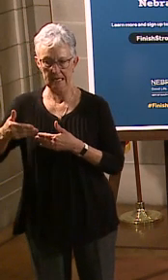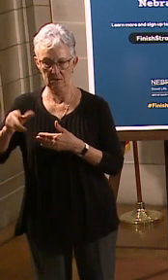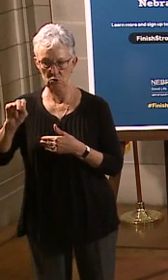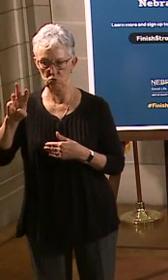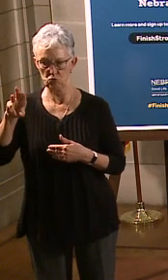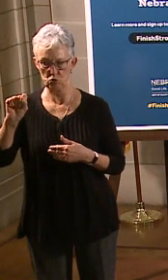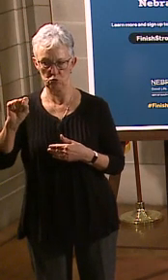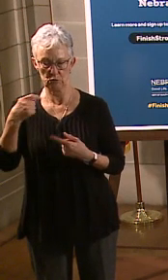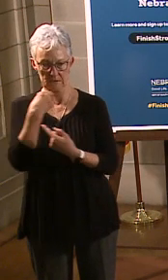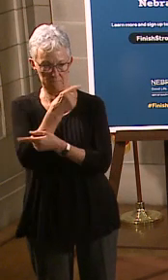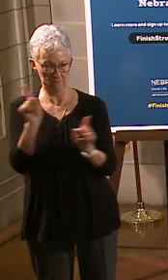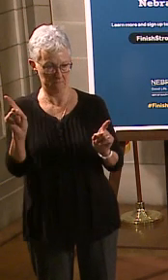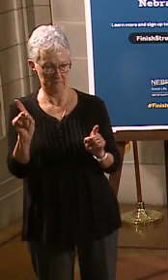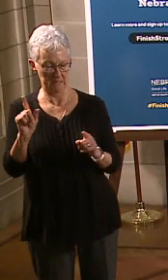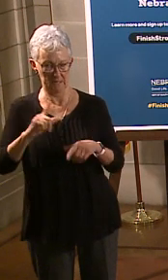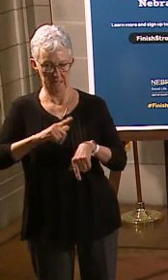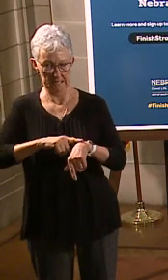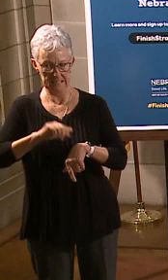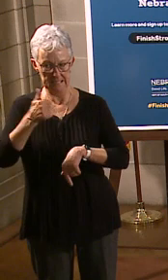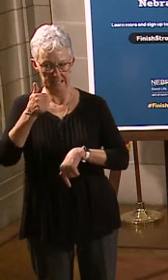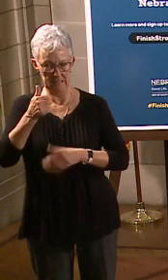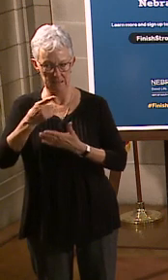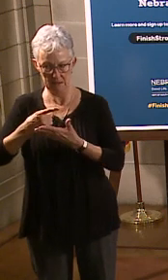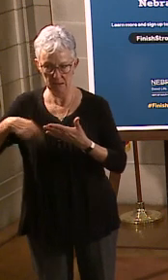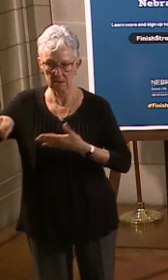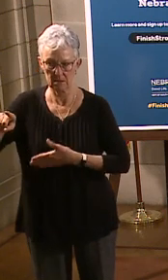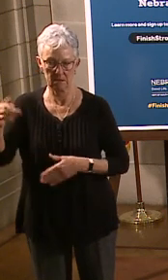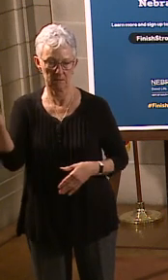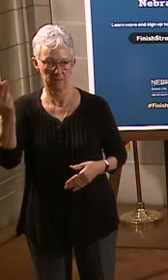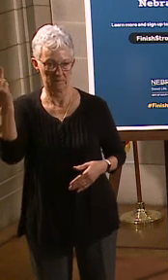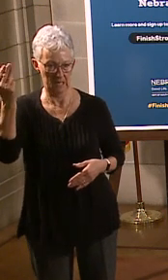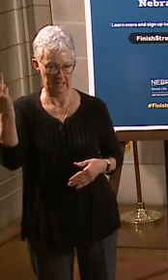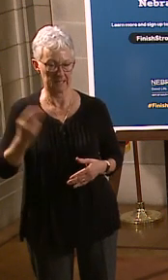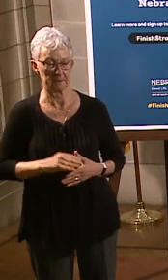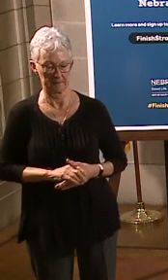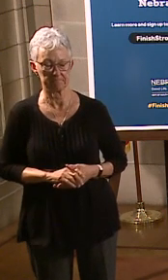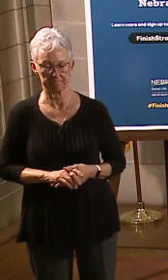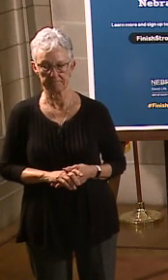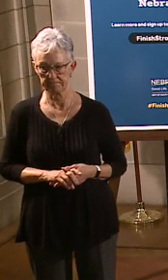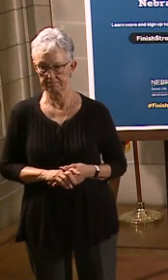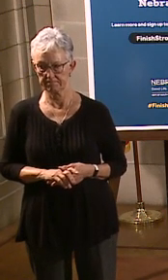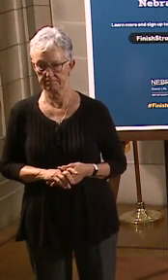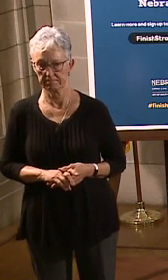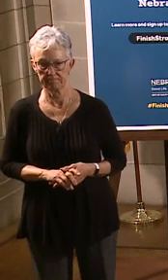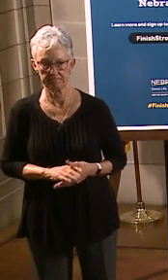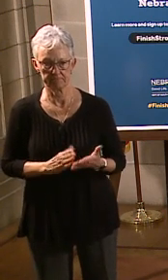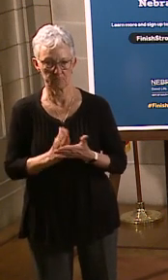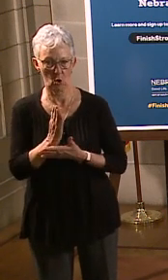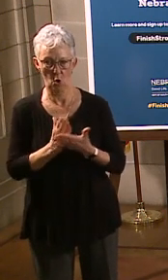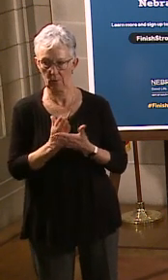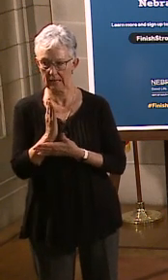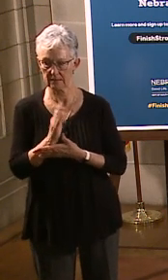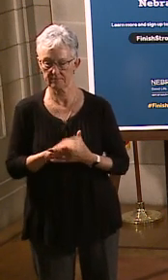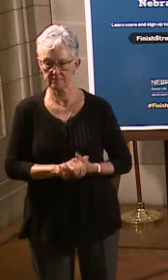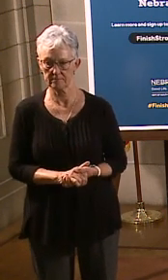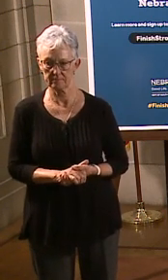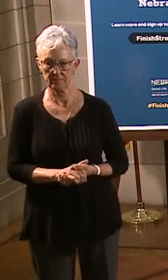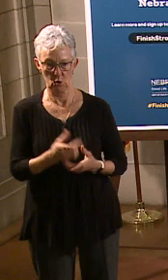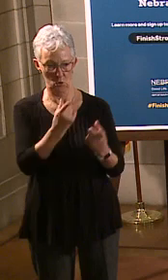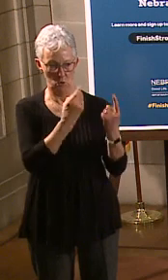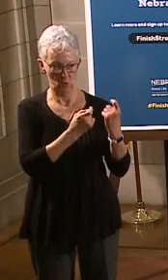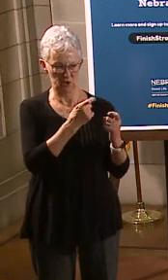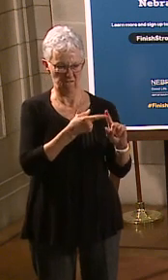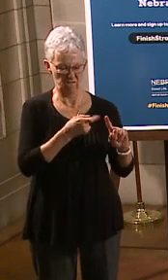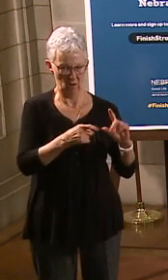be back here at 10 a.m. next Monday. So that's what our upcoming briefings are going to be. All right, so questions that were emailed in ahead of